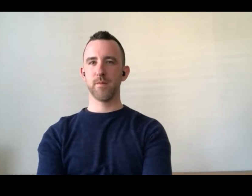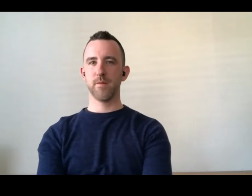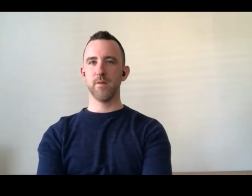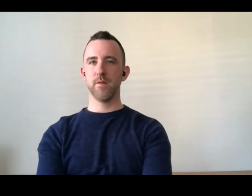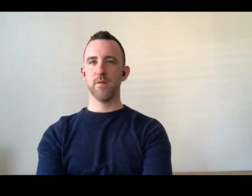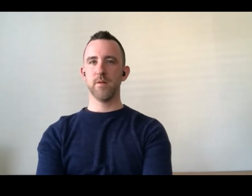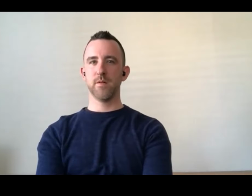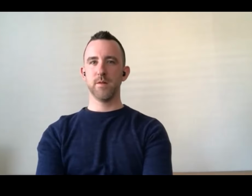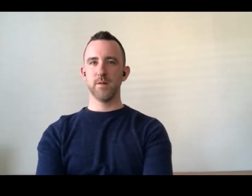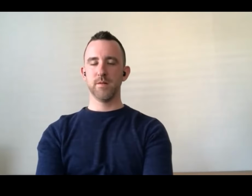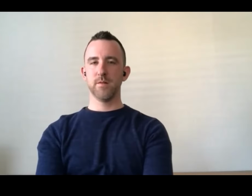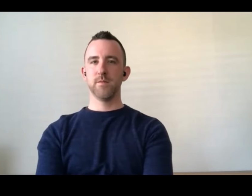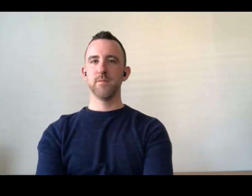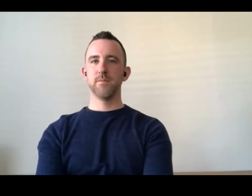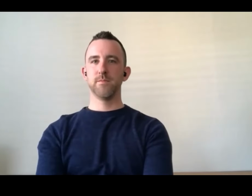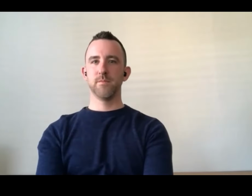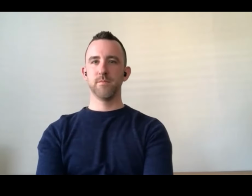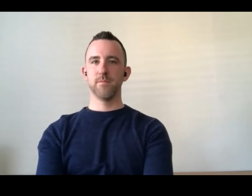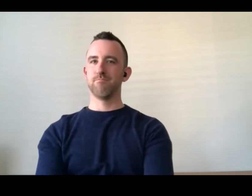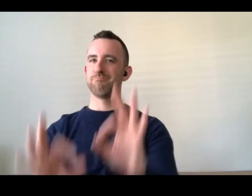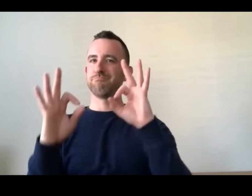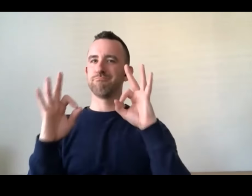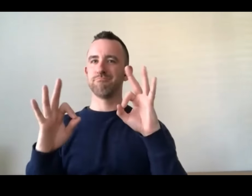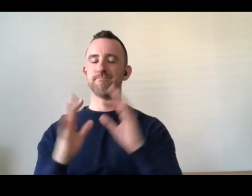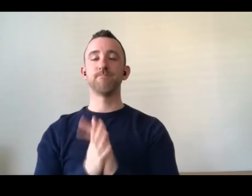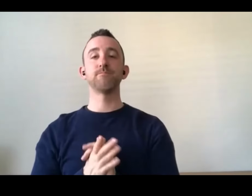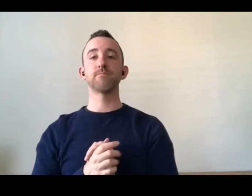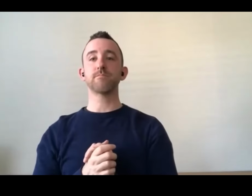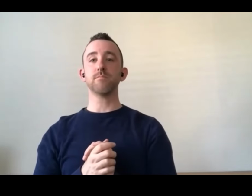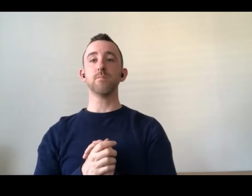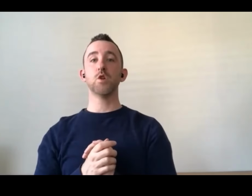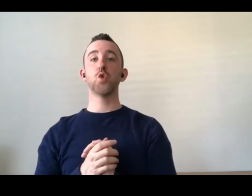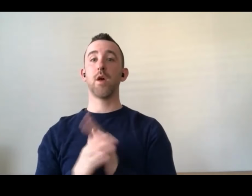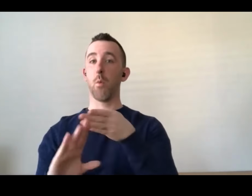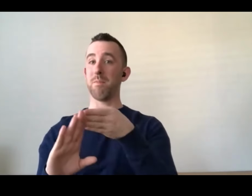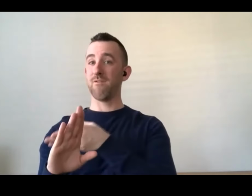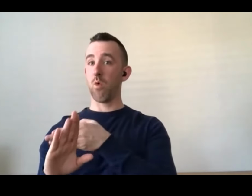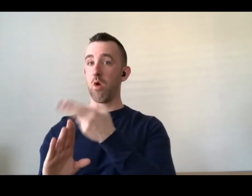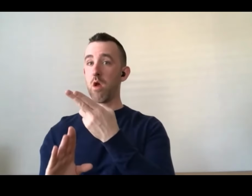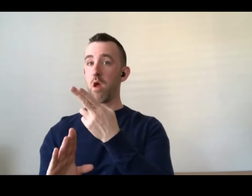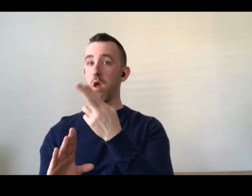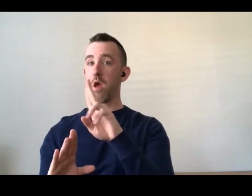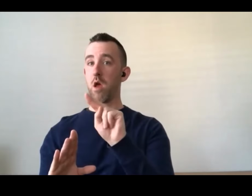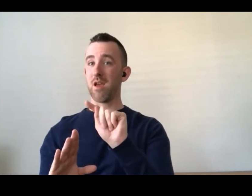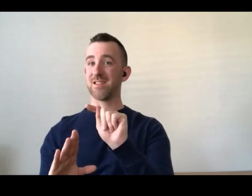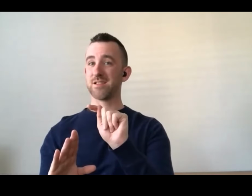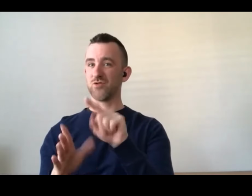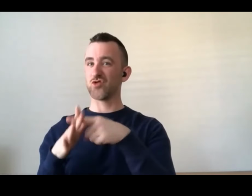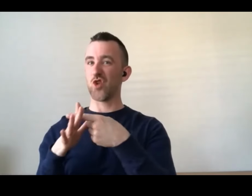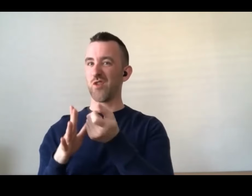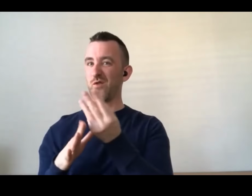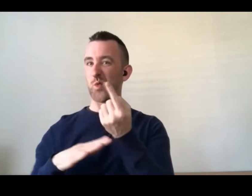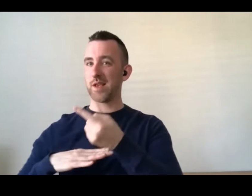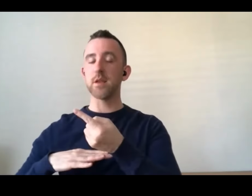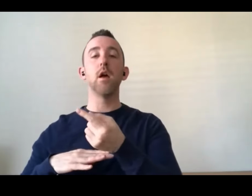Let's see here. Great, let's move on. So before the hunt starts, in the next couple of days, make sure you read